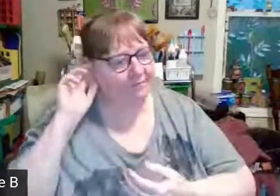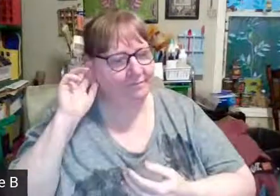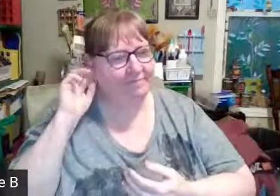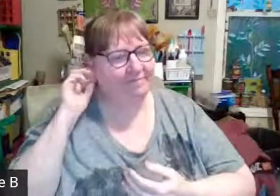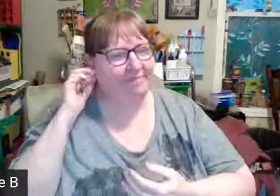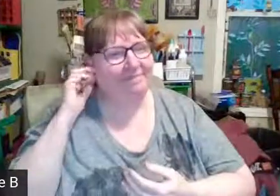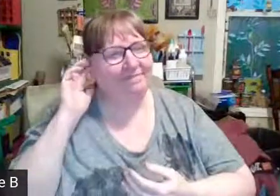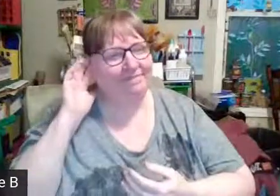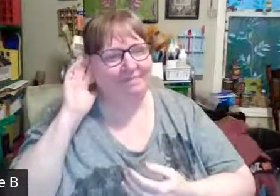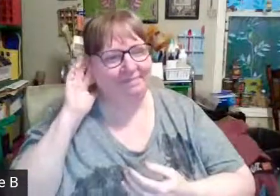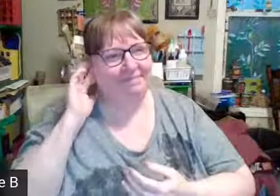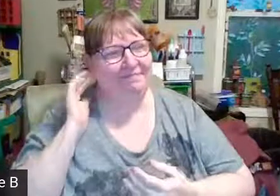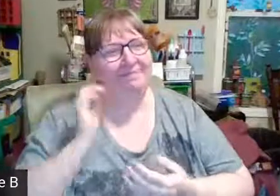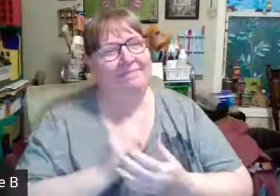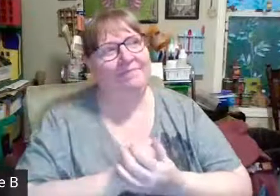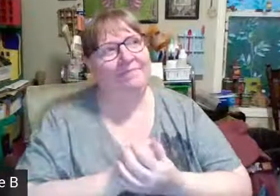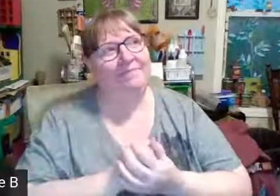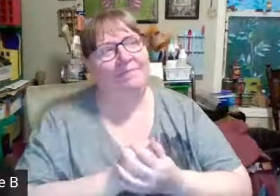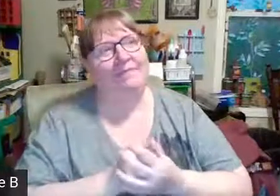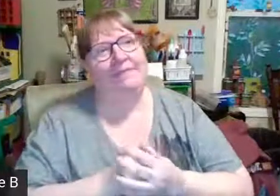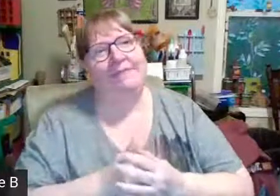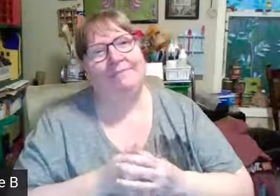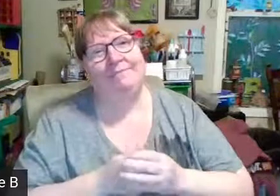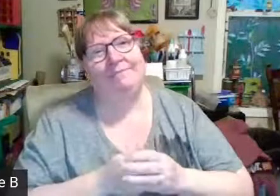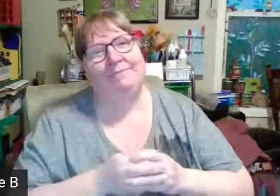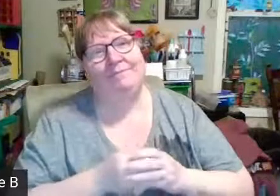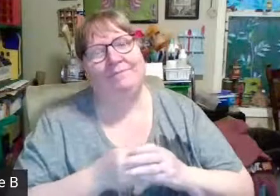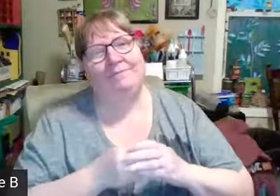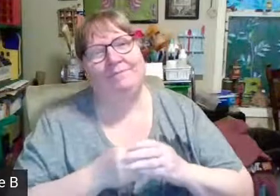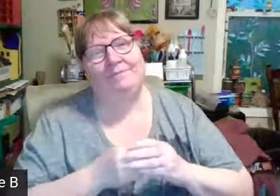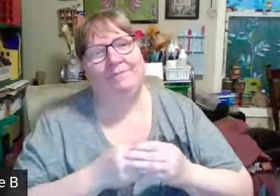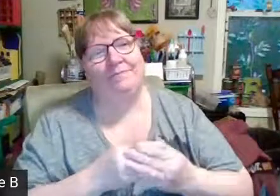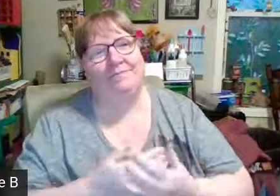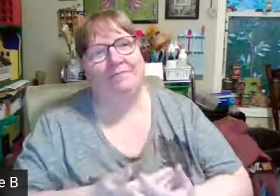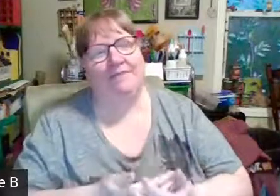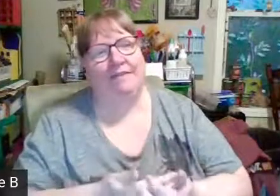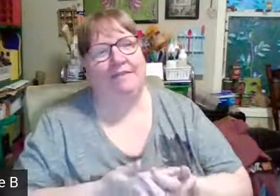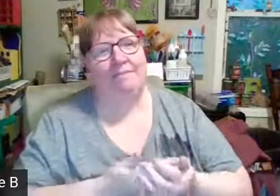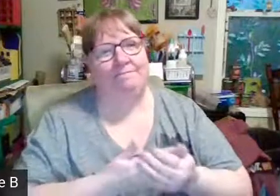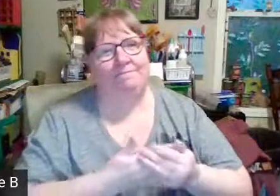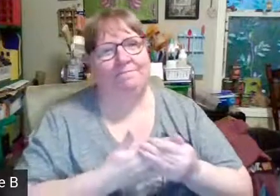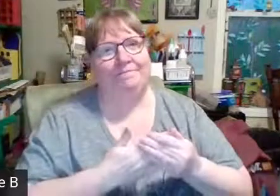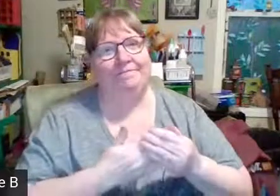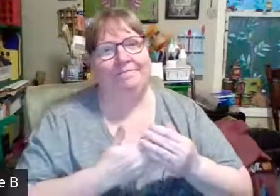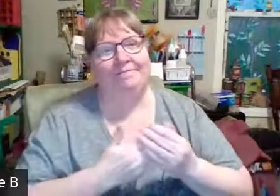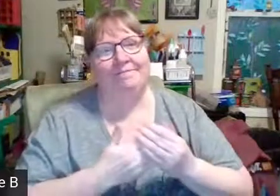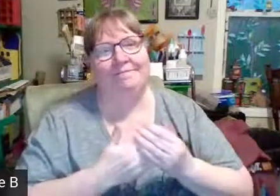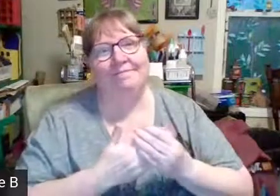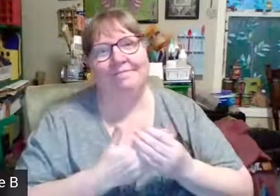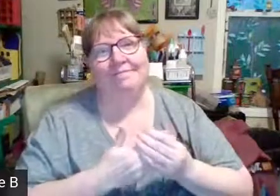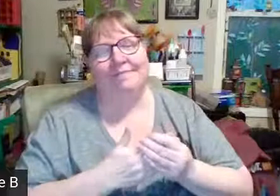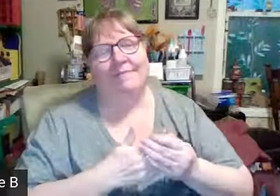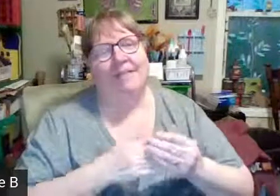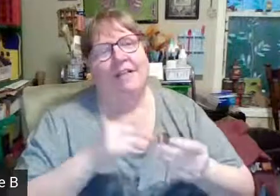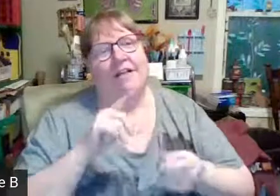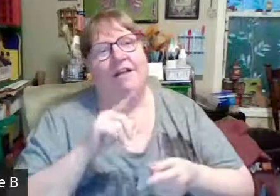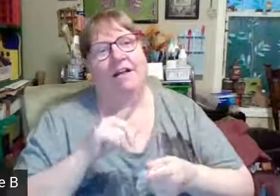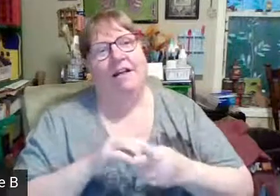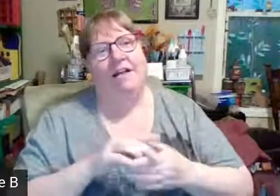heartist, heartist angel. If you're an angel and you want a buddy, that's all good. But I will only buddy you with a heartist if you sign a CNDA from now on.